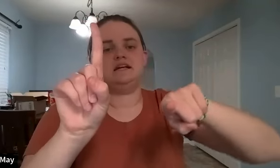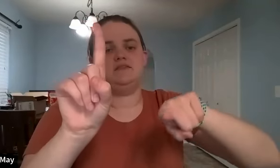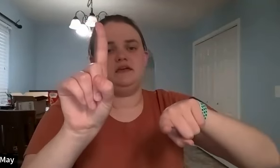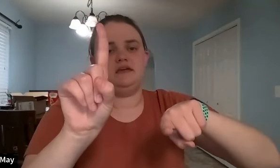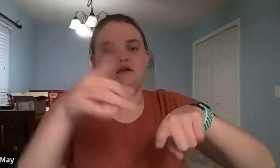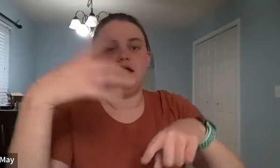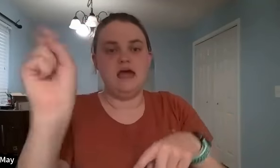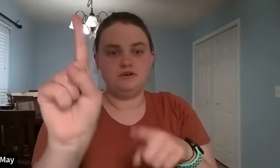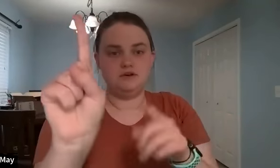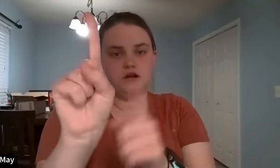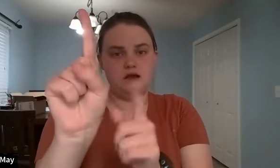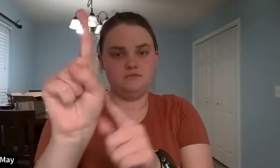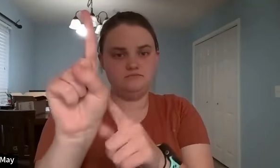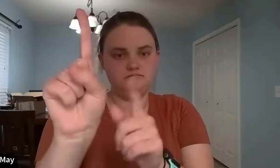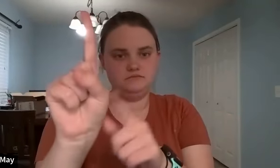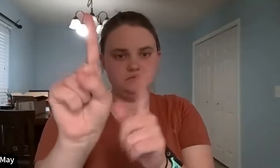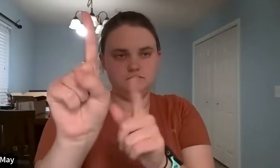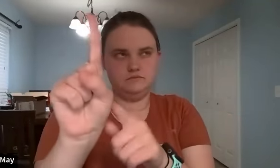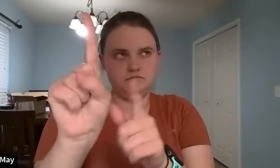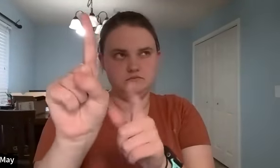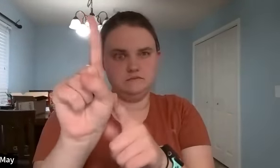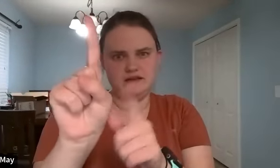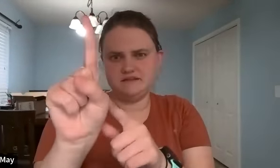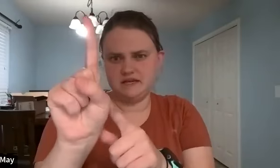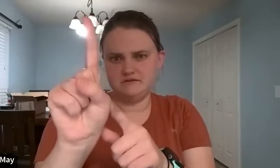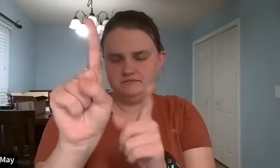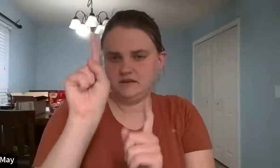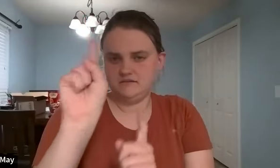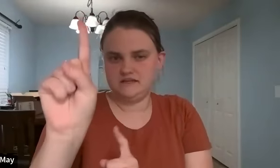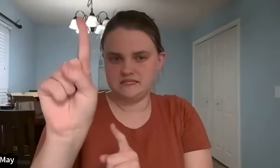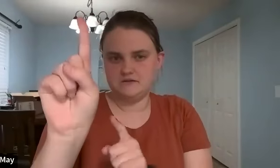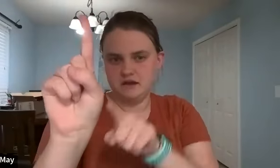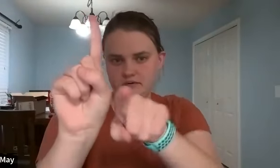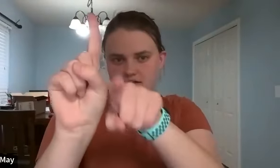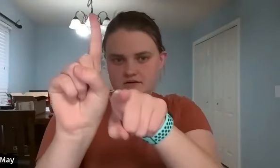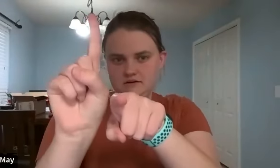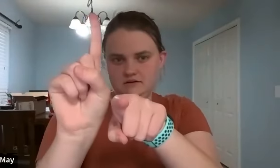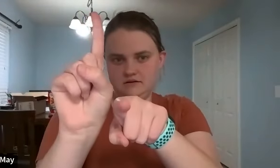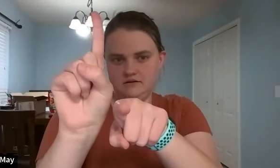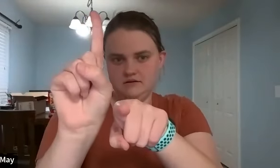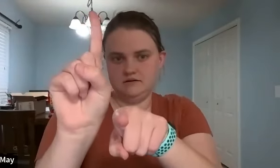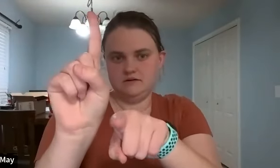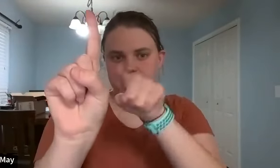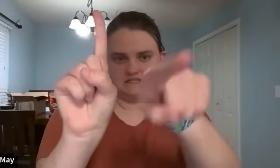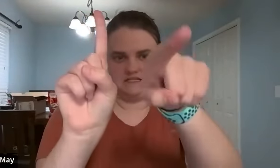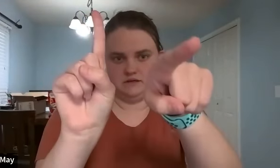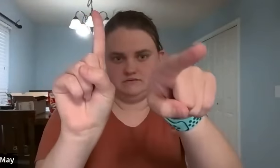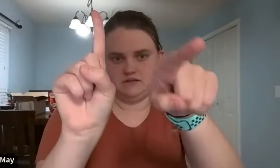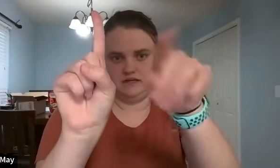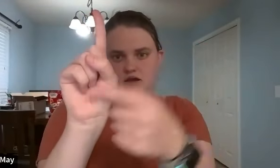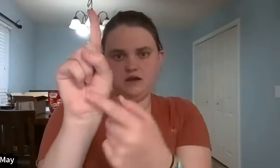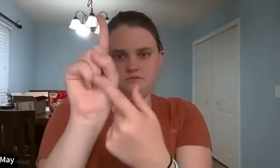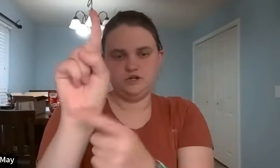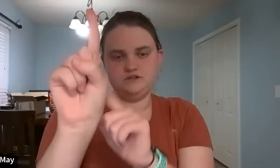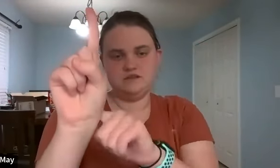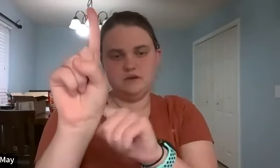And then have your left hand facing out that way. Face this way, like where you see the back of your,